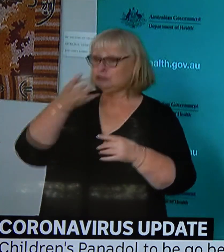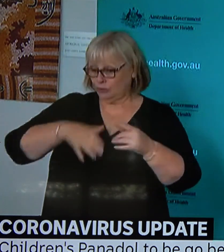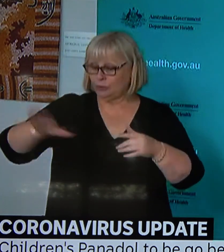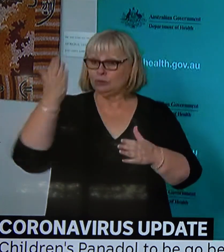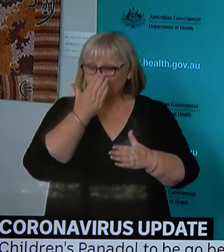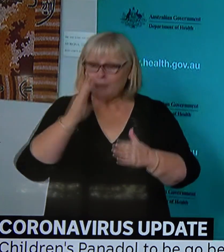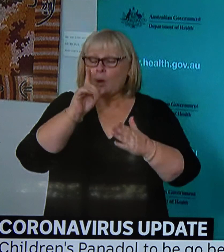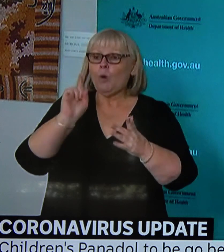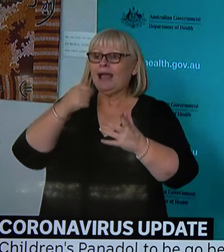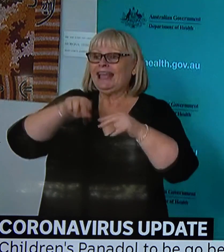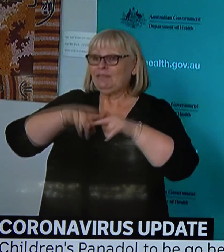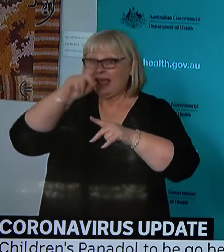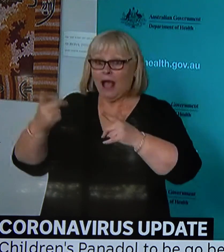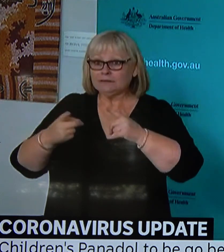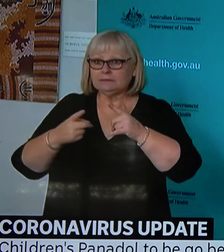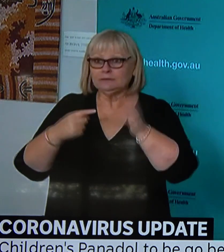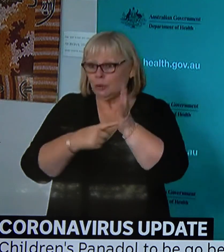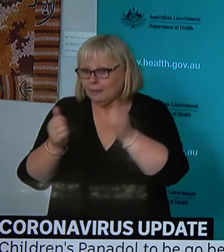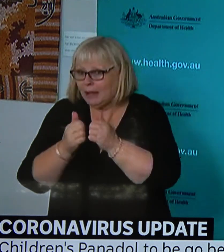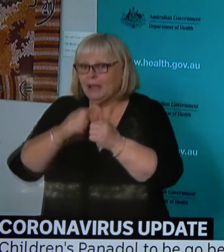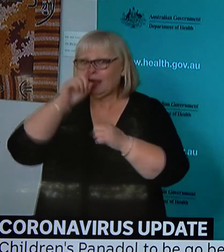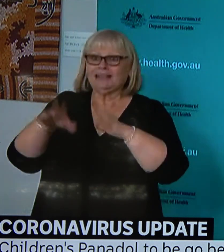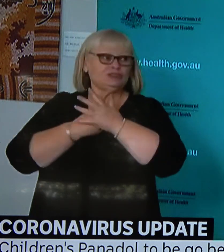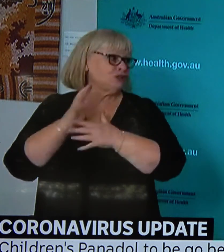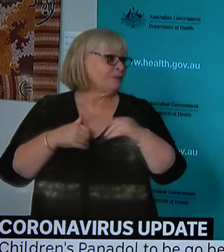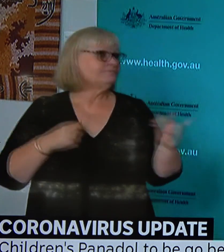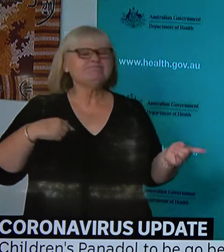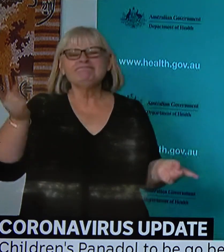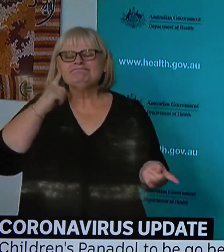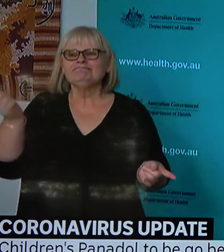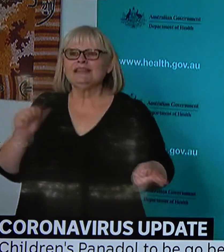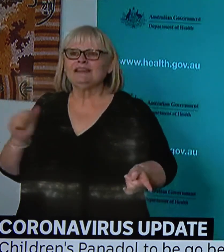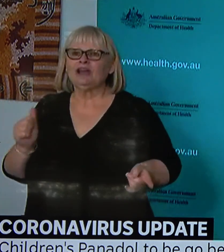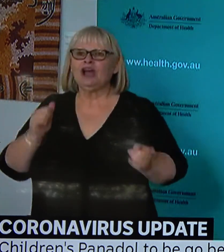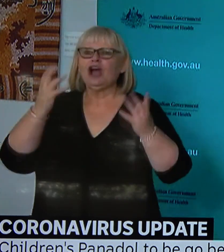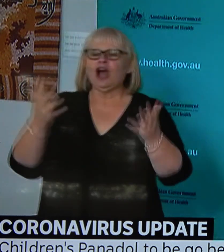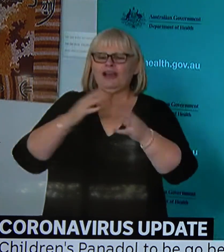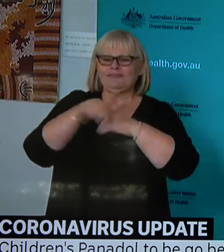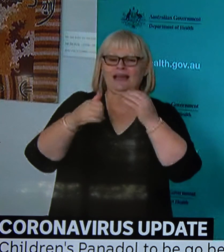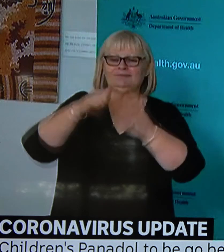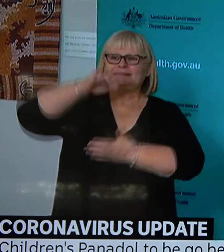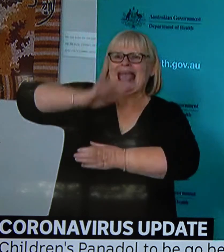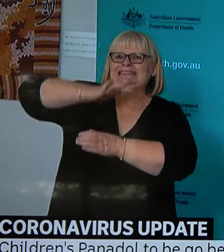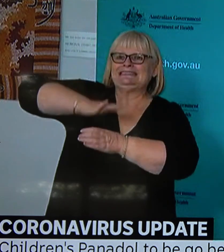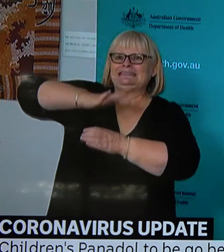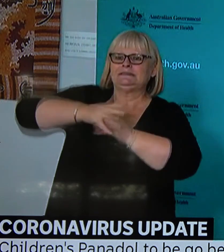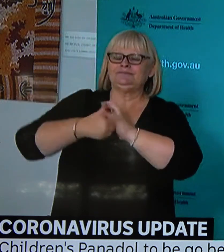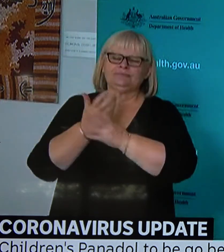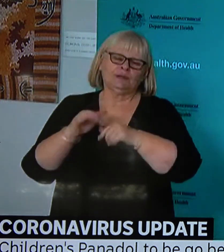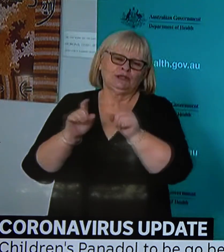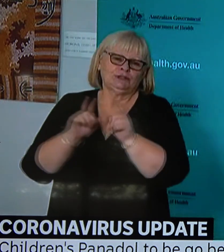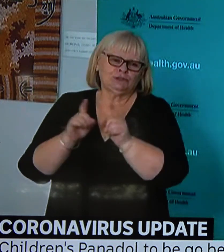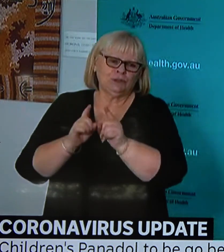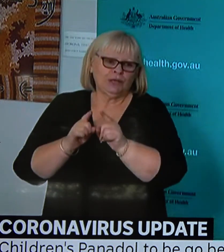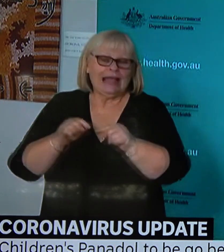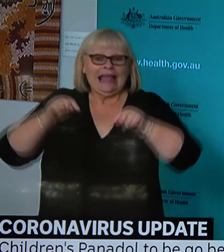school, but what if they can't be hygienic there? Yes, and I've heard the same thing in relation to hand sanitizer.